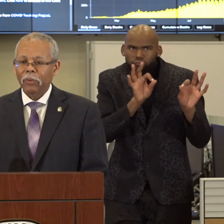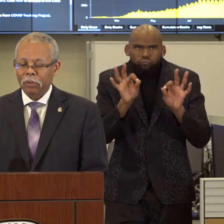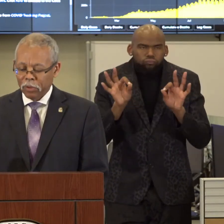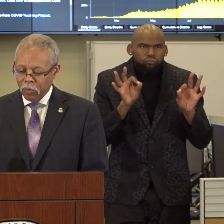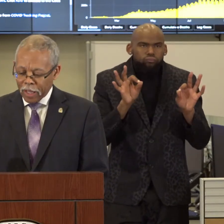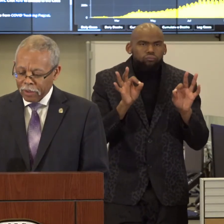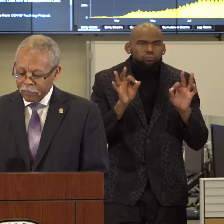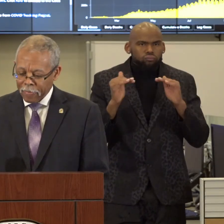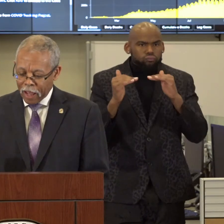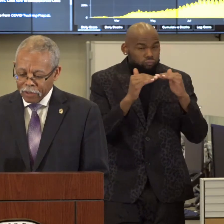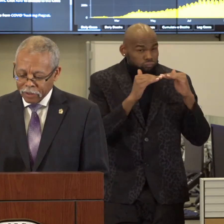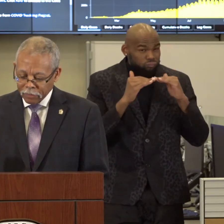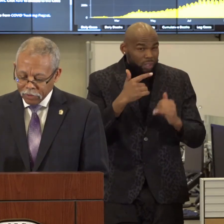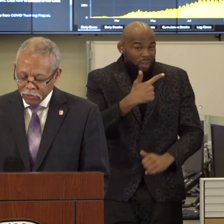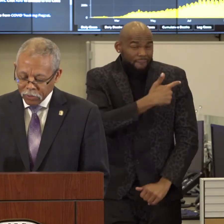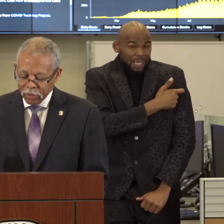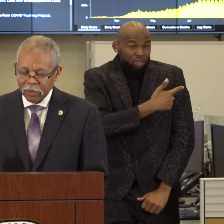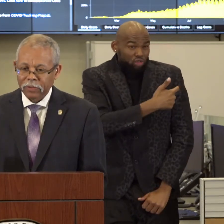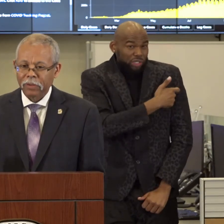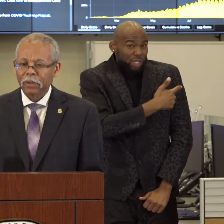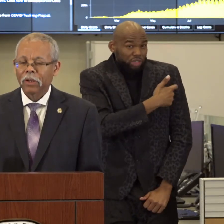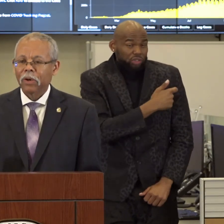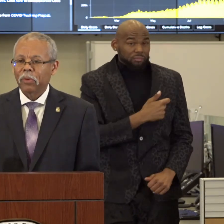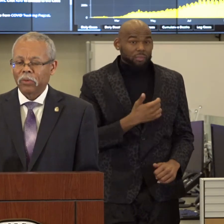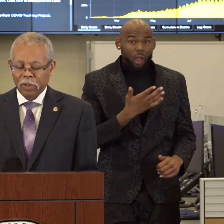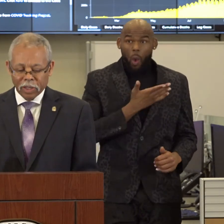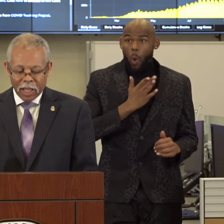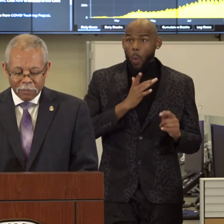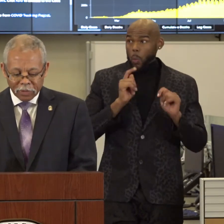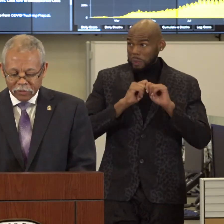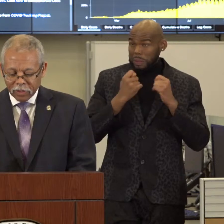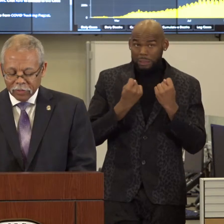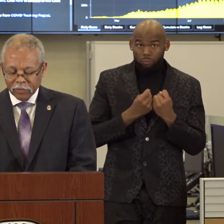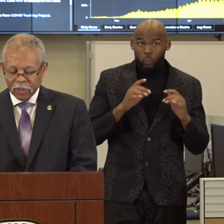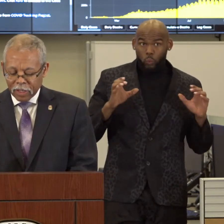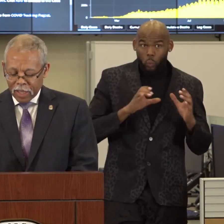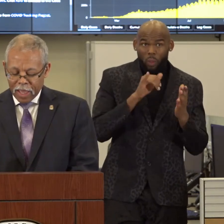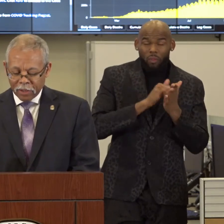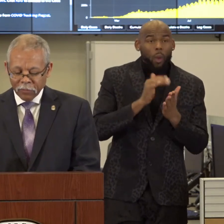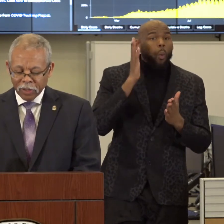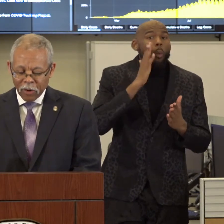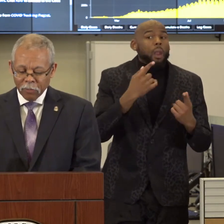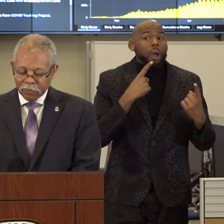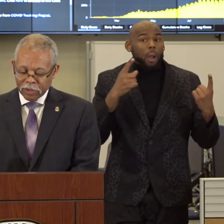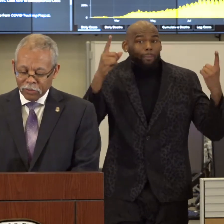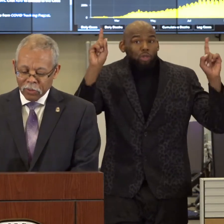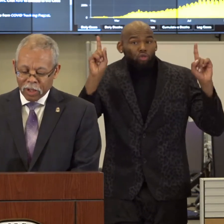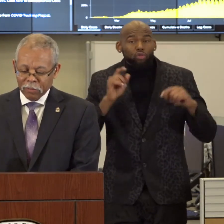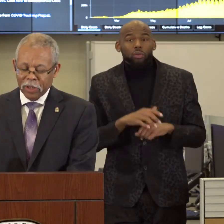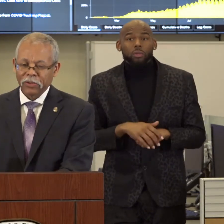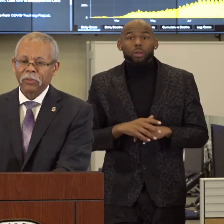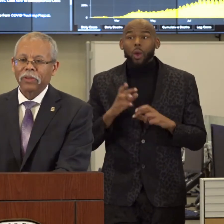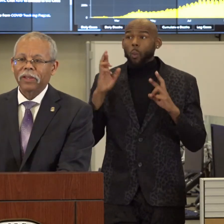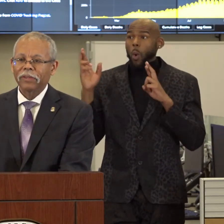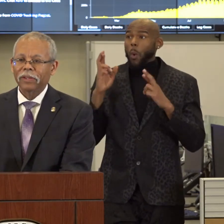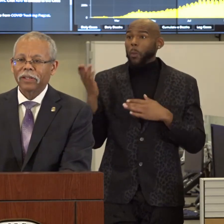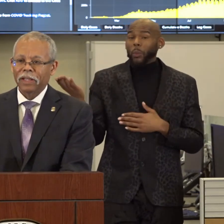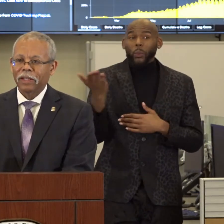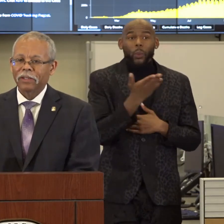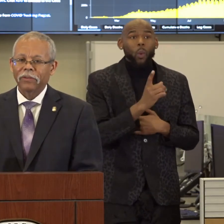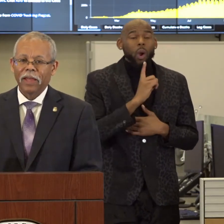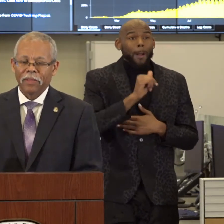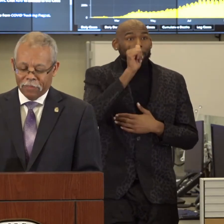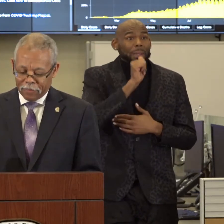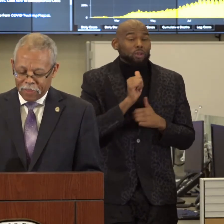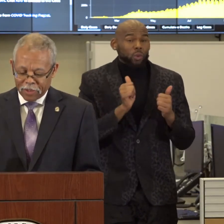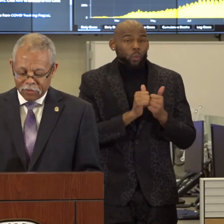that equitable way. Our team is doing this. We're going to accomplish this. And we hope that you all are patient with us